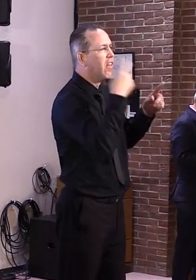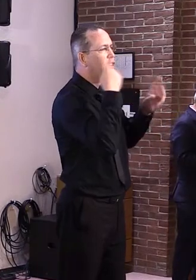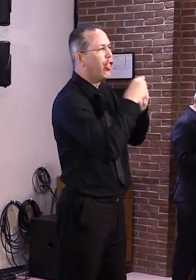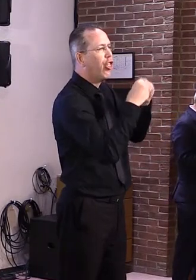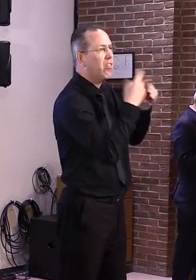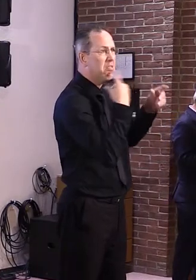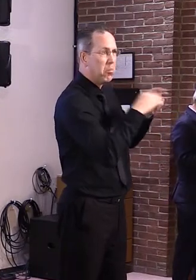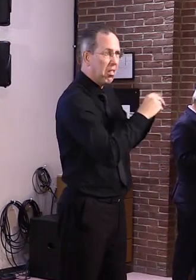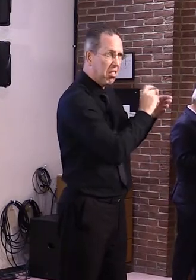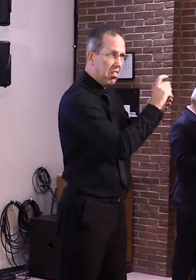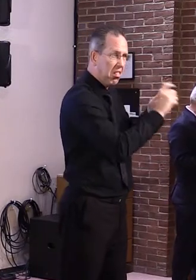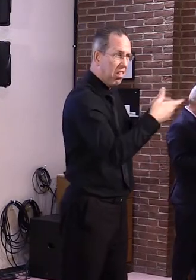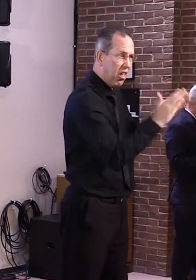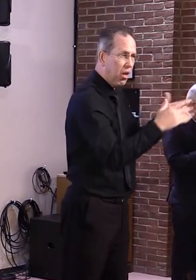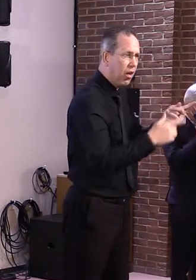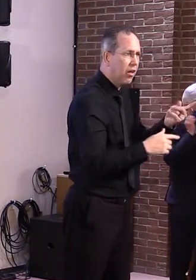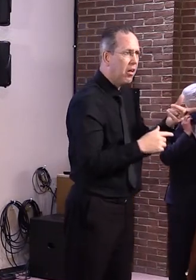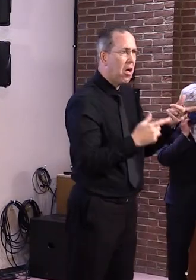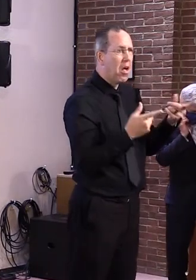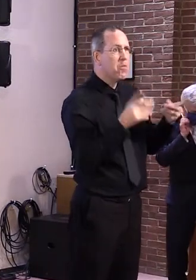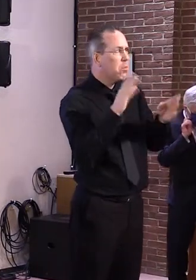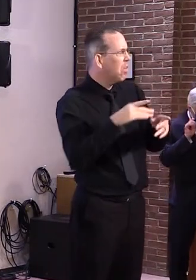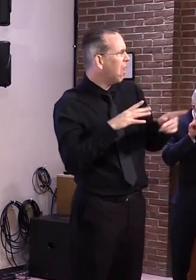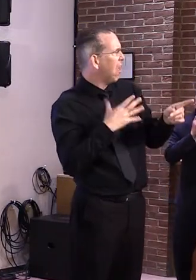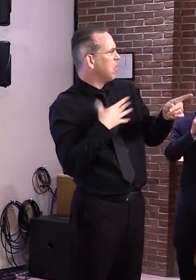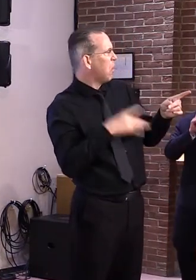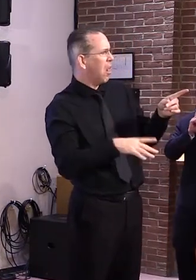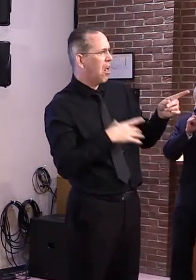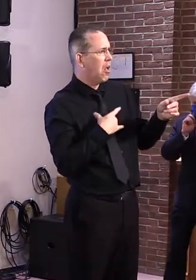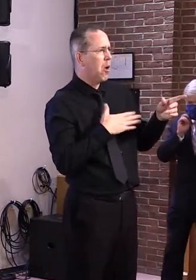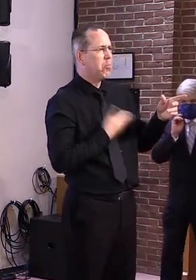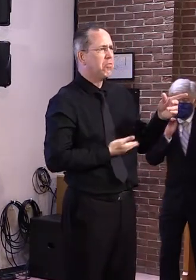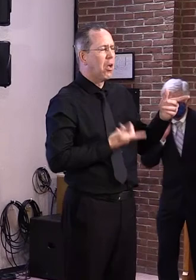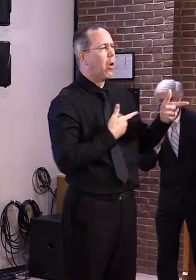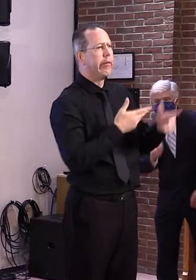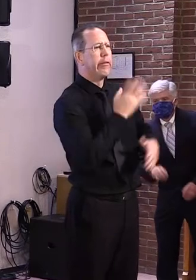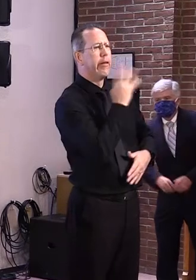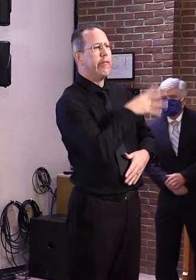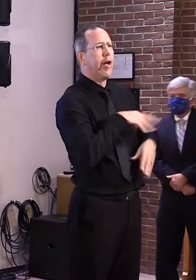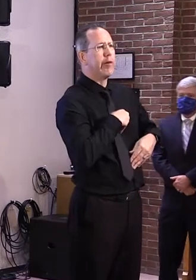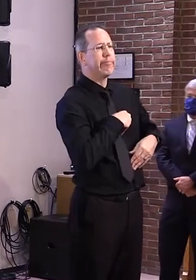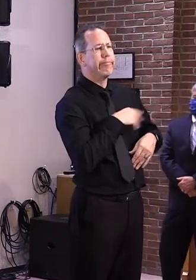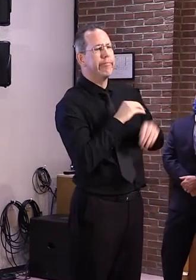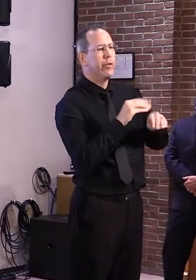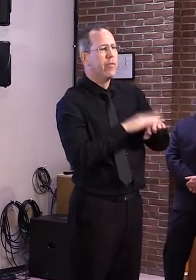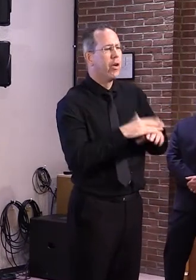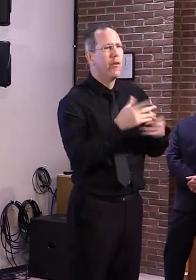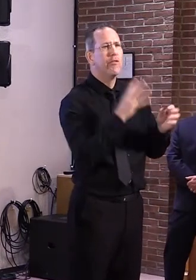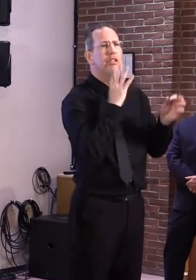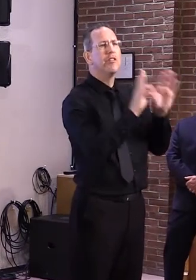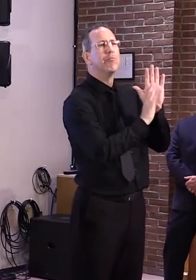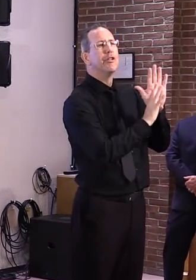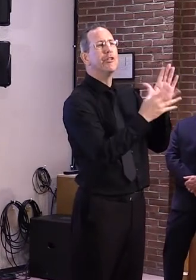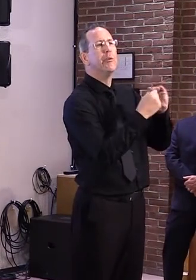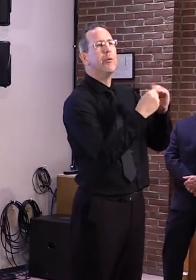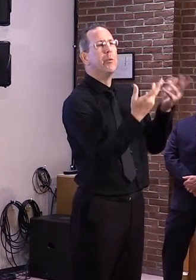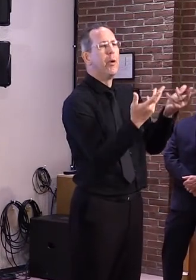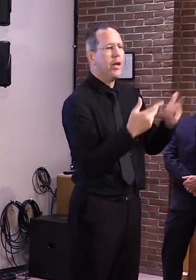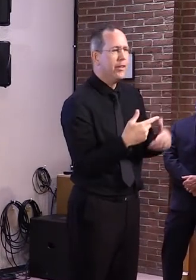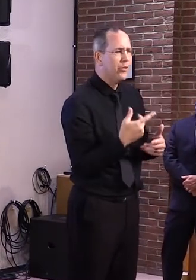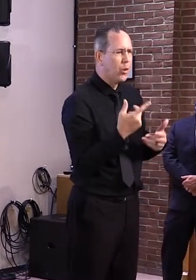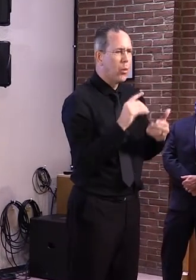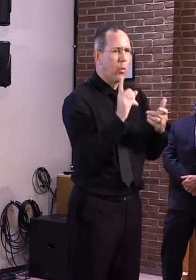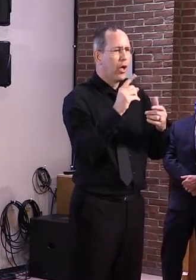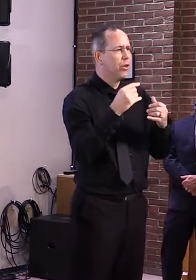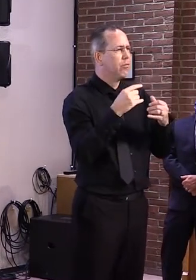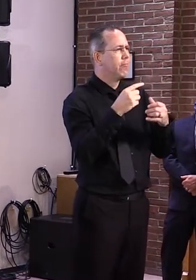final arbiter? And I mean, how far will this go? Yeah, I would say, first of